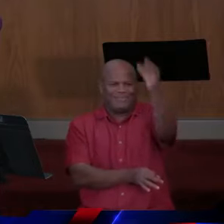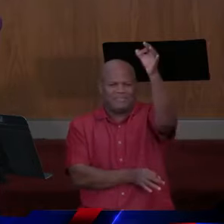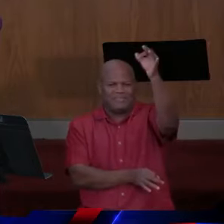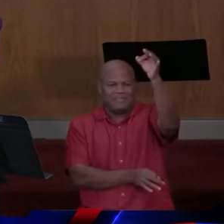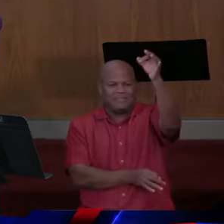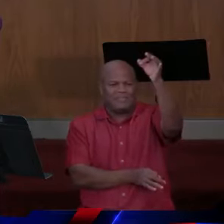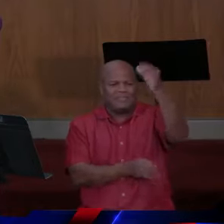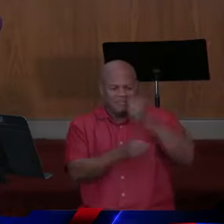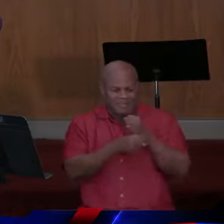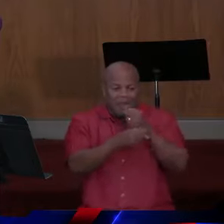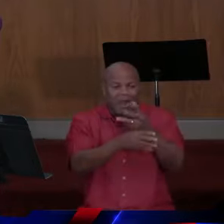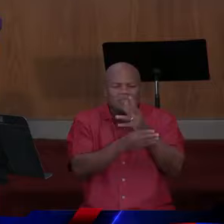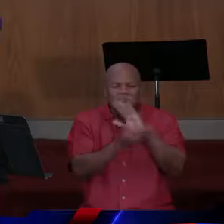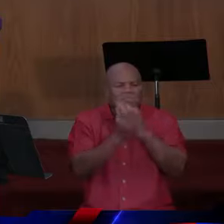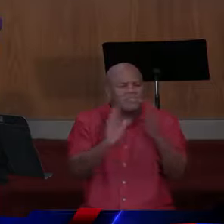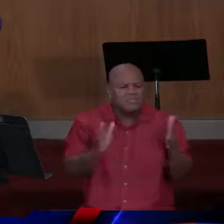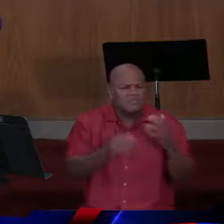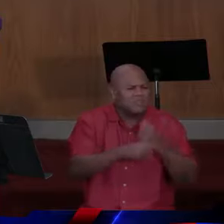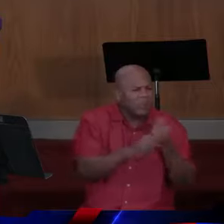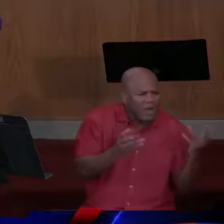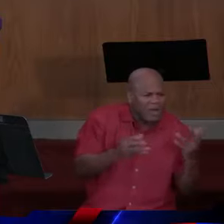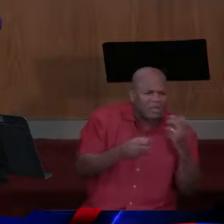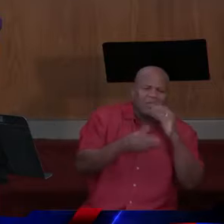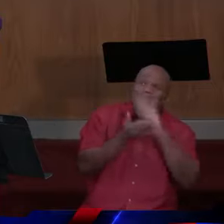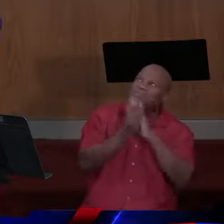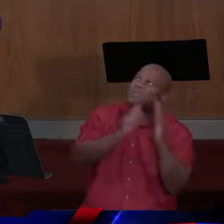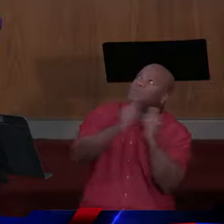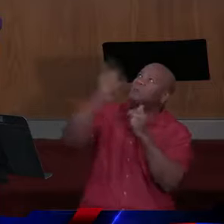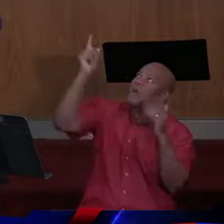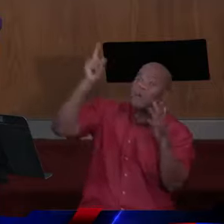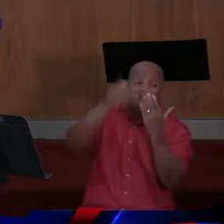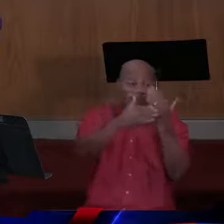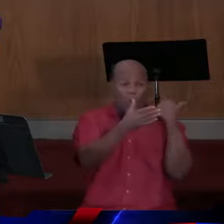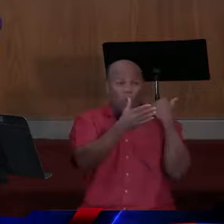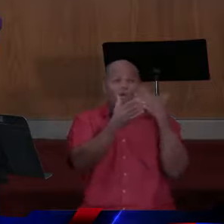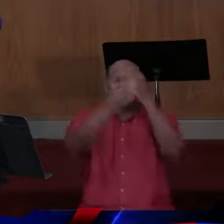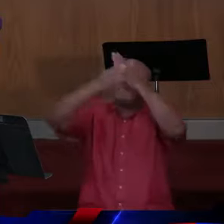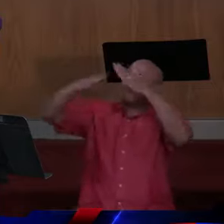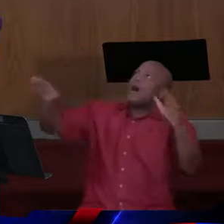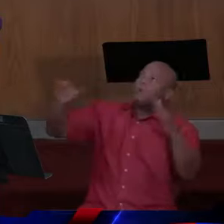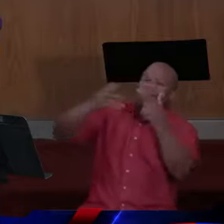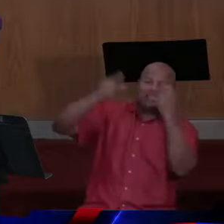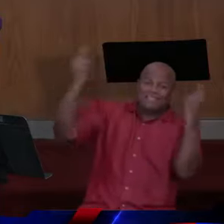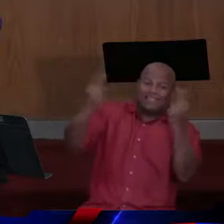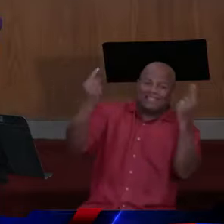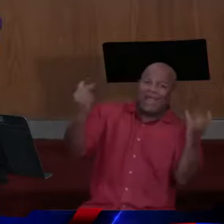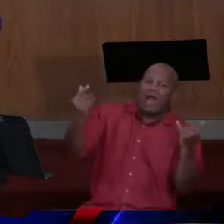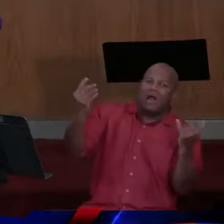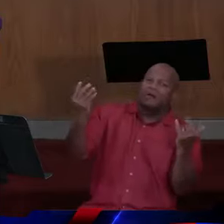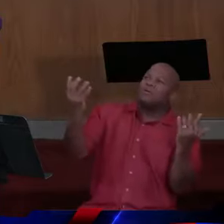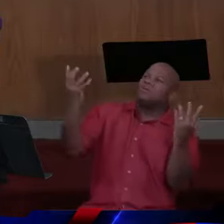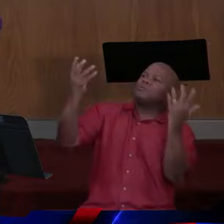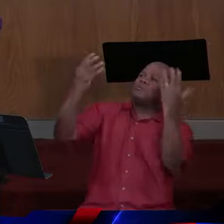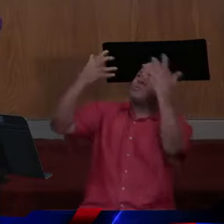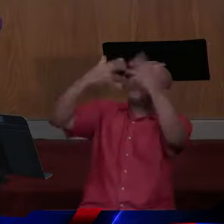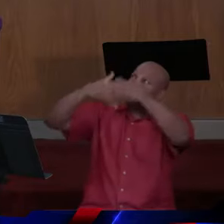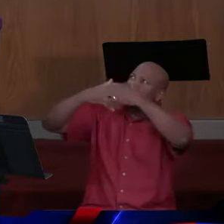Making peace. Peace with what? Peace with God. We were once divided because of sin, but we're now at peace with God. Come on, talk to